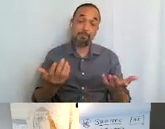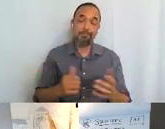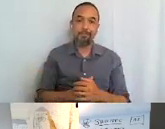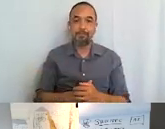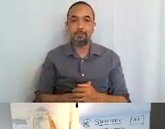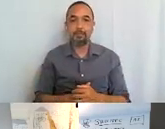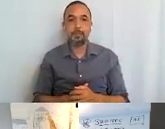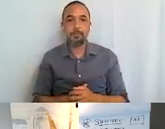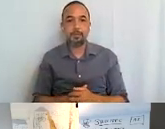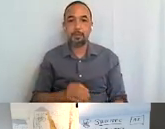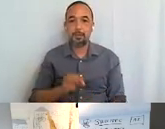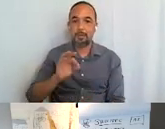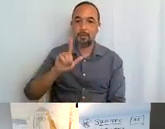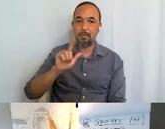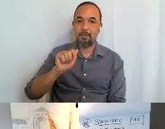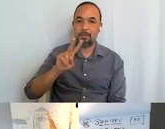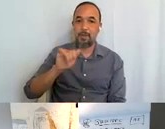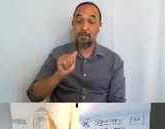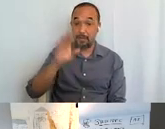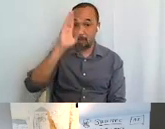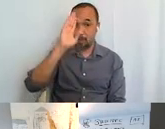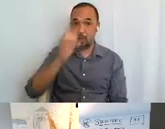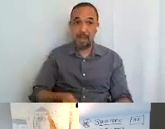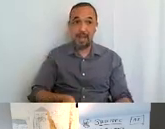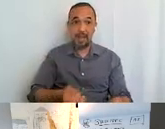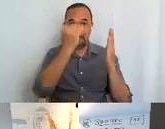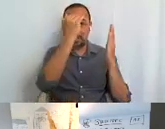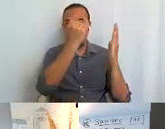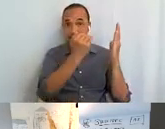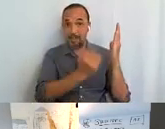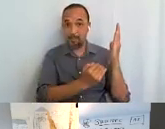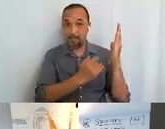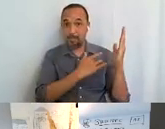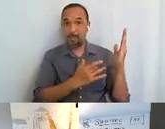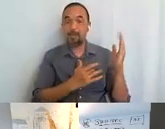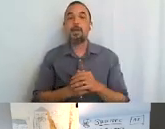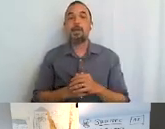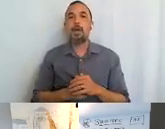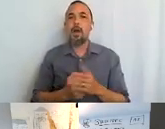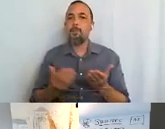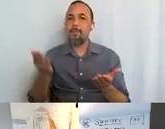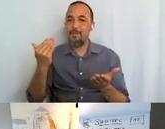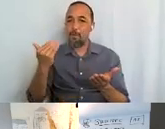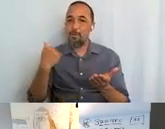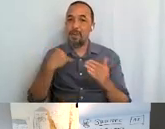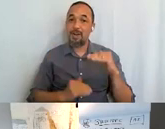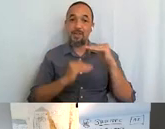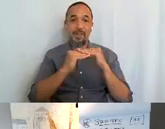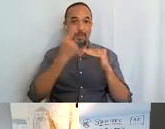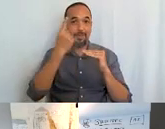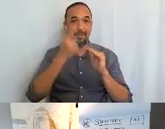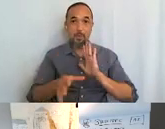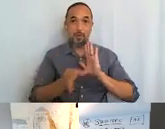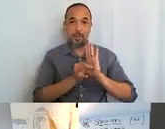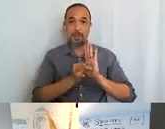Flavia, hello. How many items are available on average? We used to have a limit on item claiming. I believe we removed